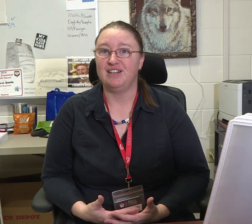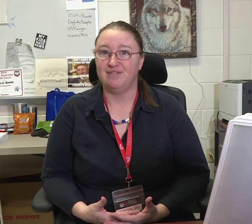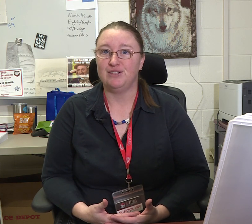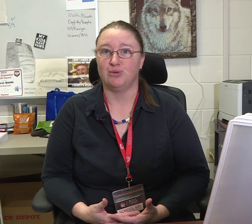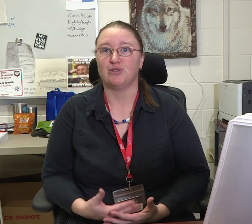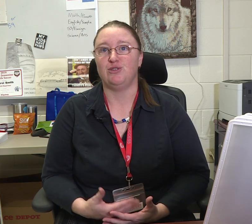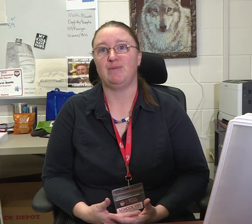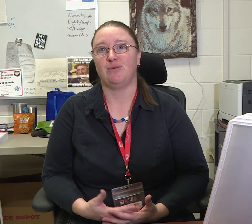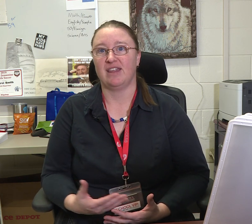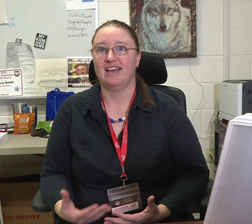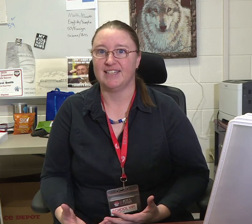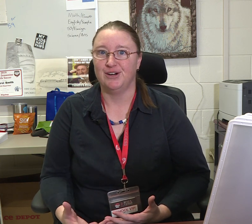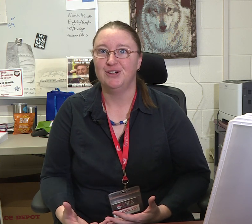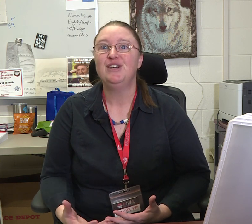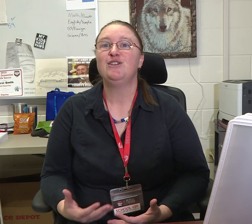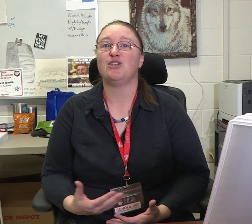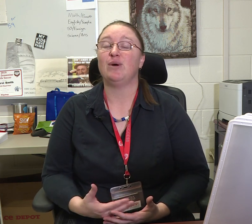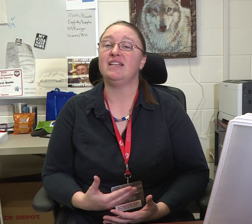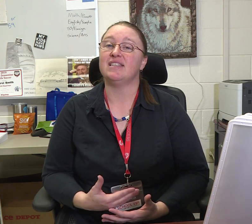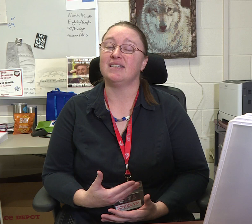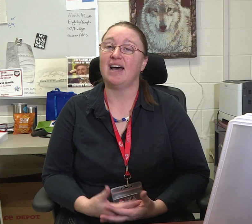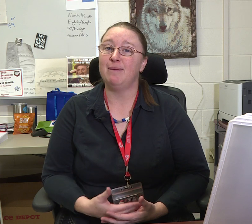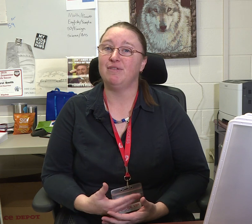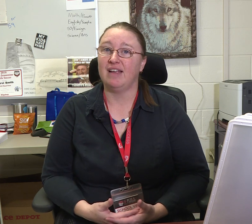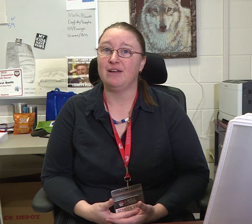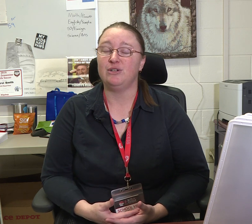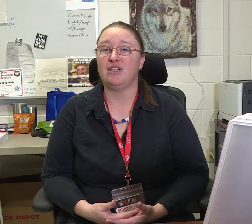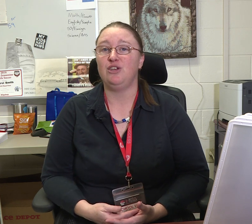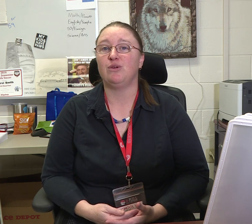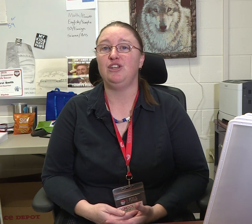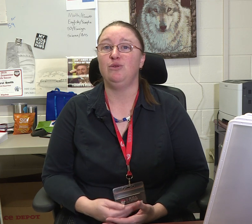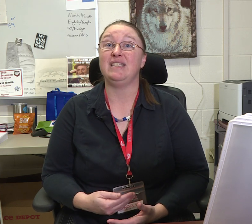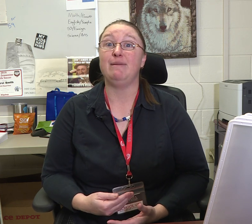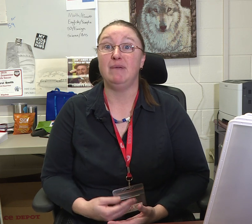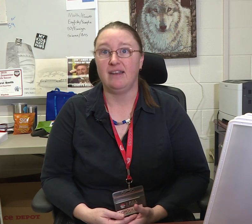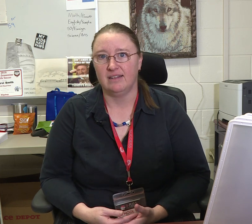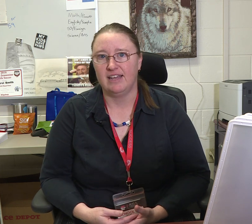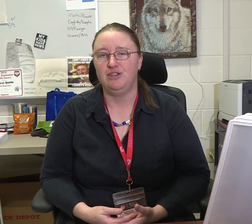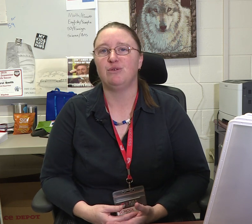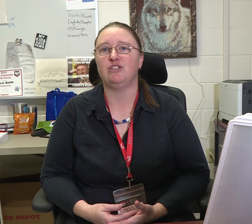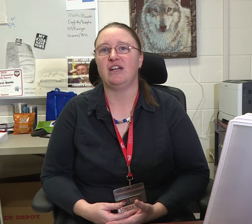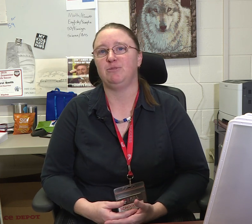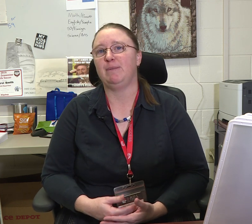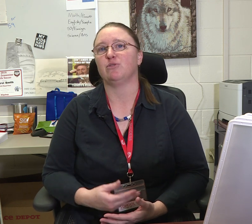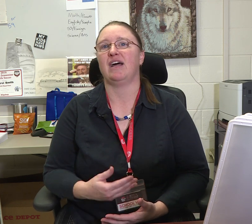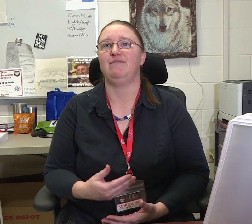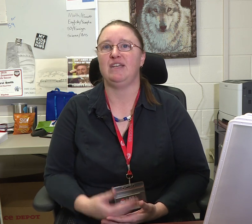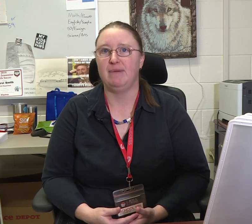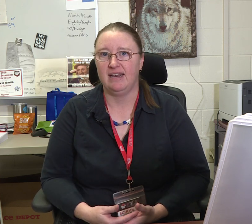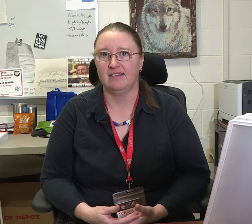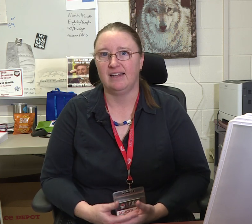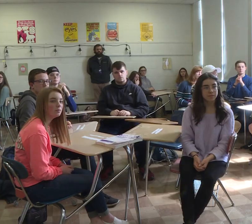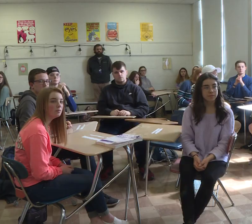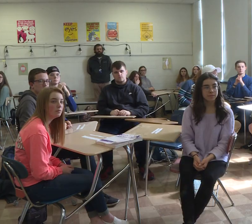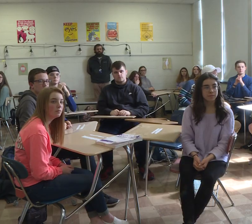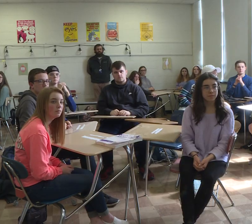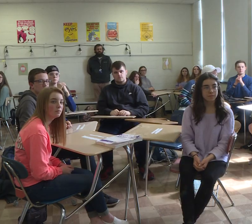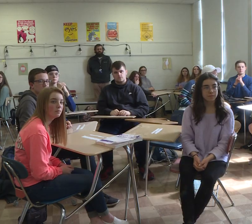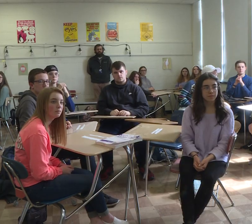individuals who speak with ASL. So it is the type of language that you can use immediately and you can change people's lives immediately. When students pitched